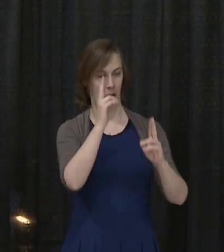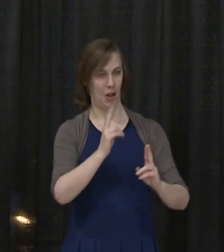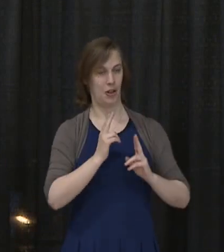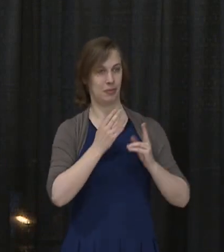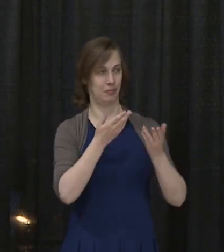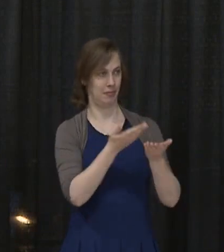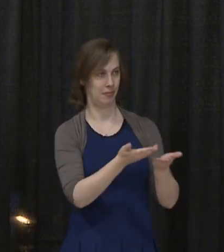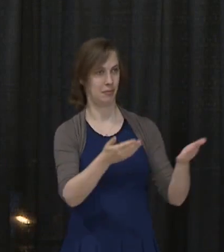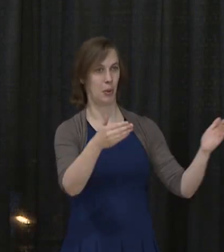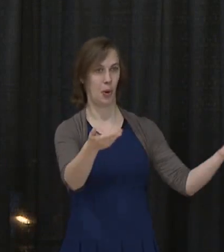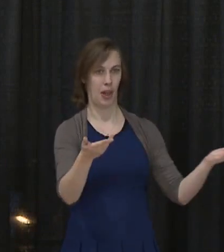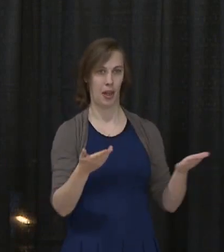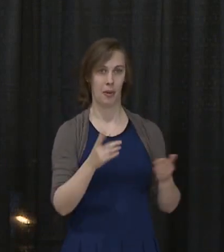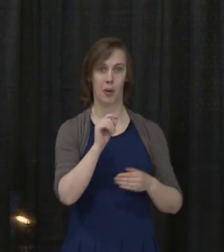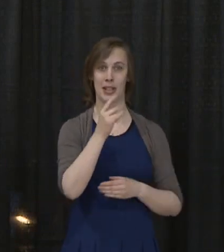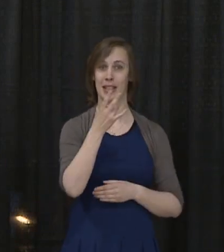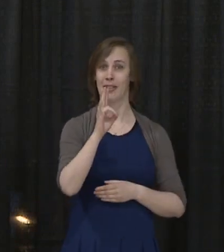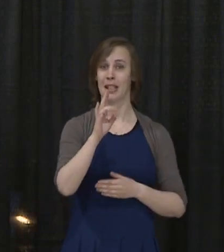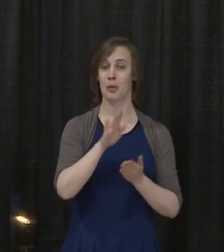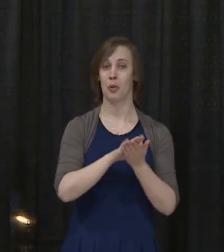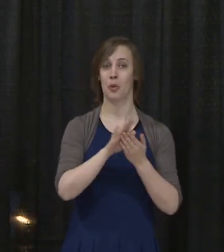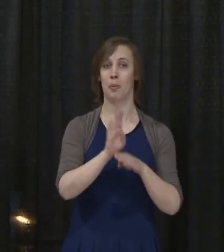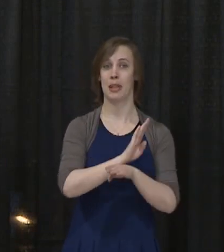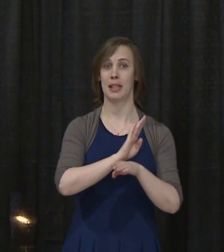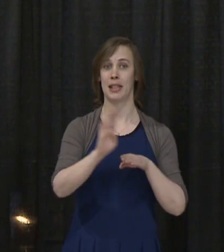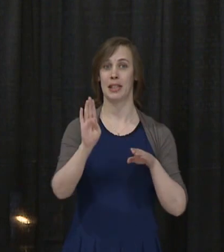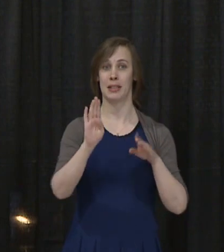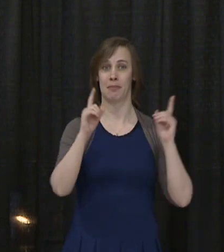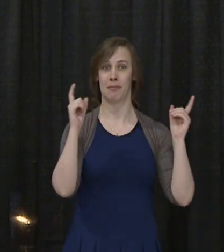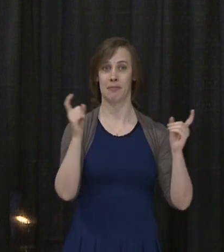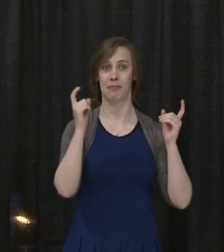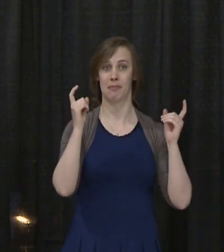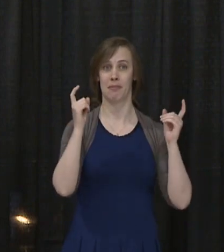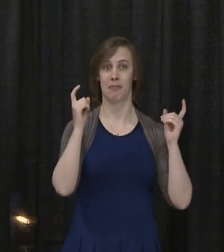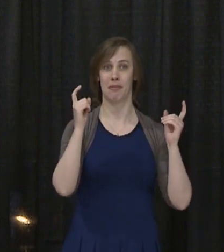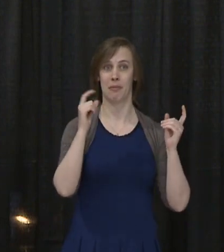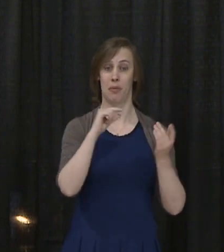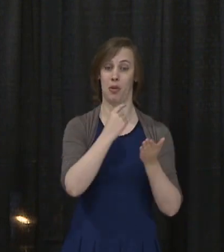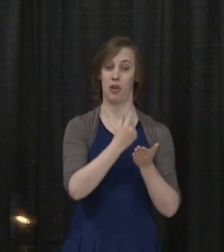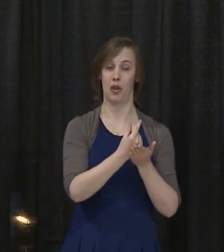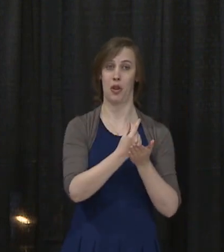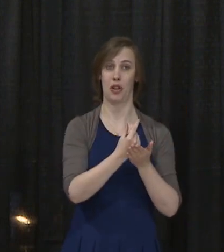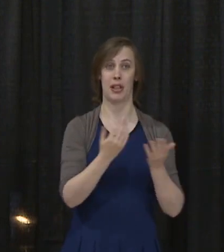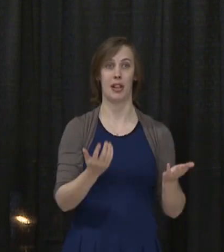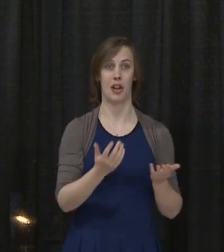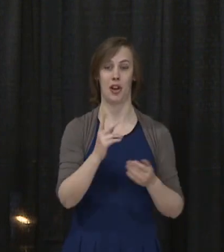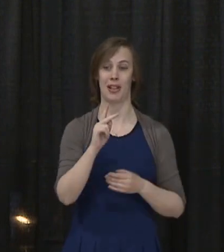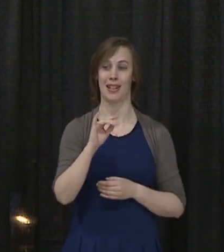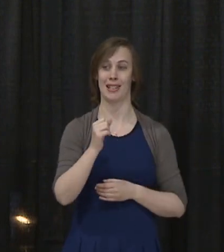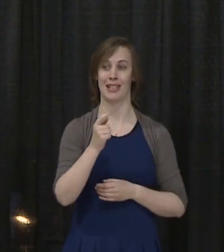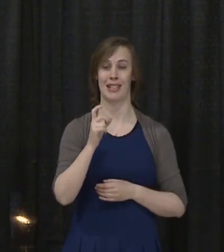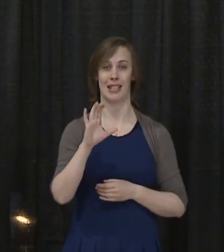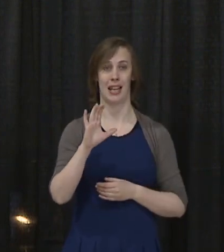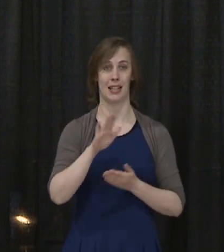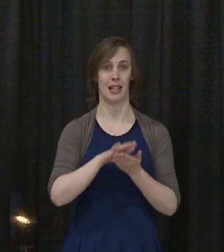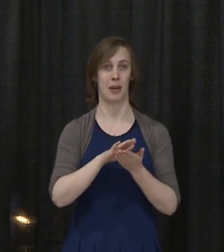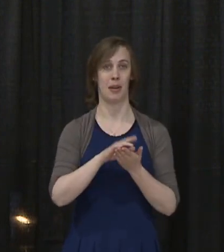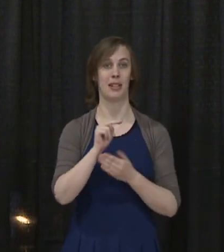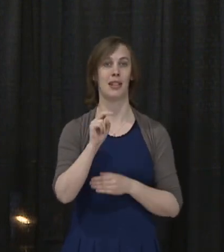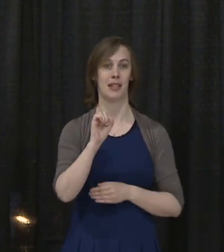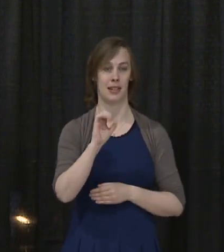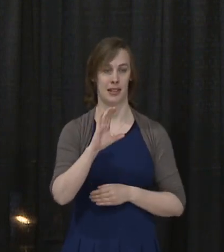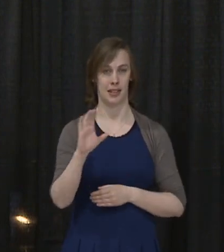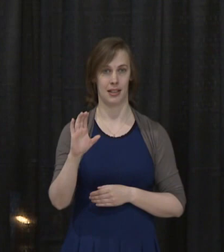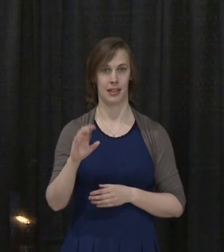2017 School of Business Convocation ceremonies at the Kingstec campus of the Nova Scotia Community College. The Nova Scotia